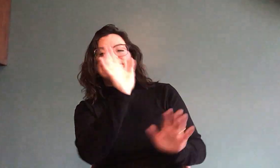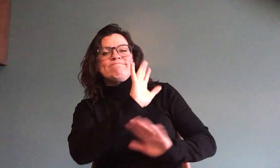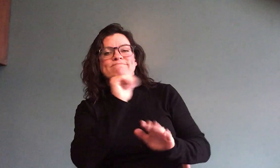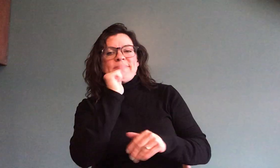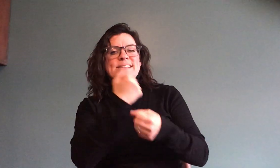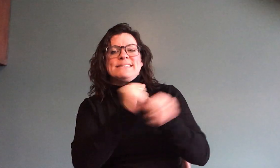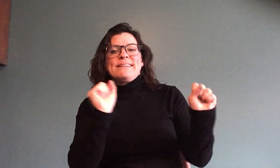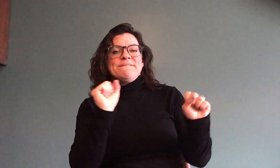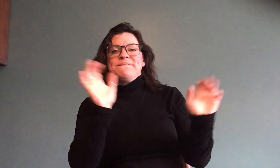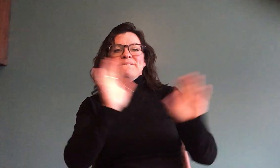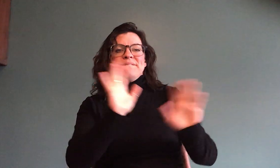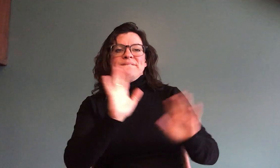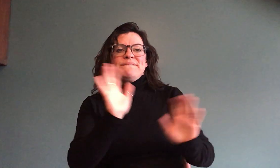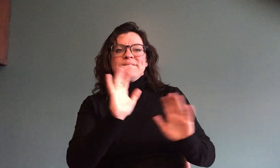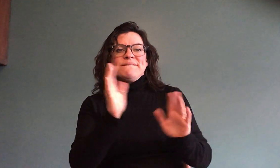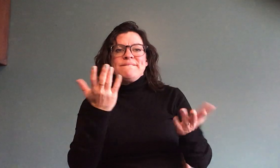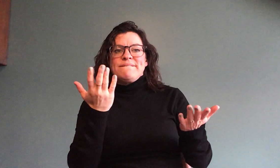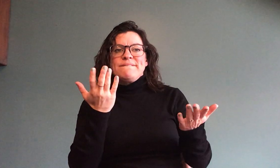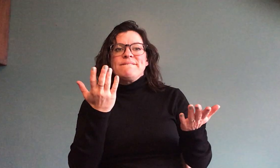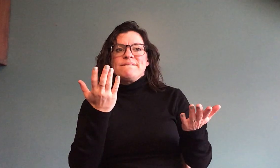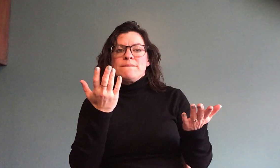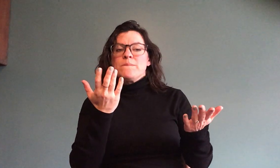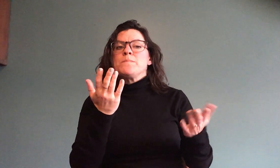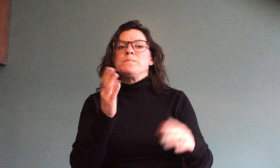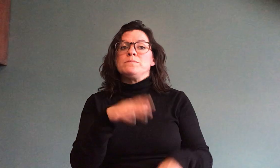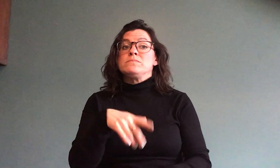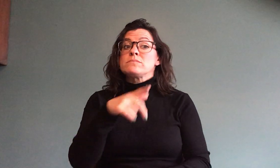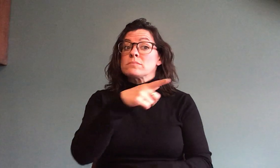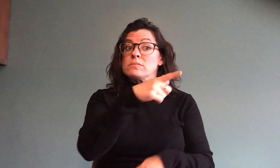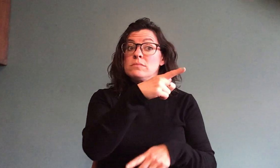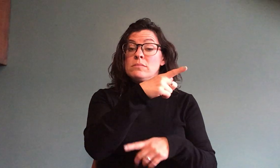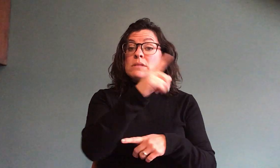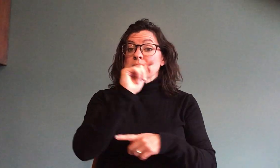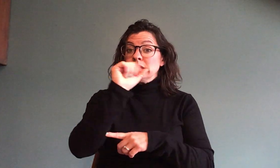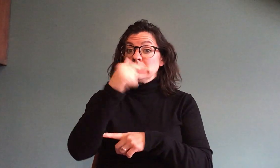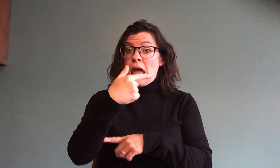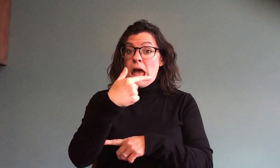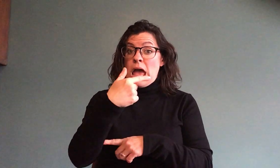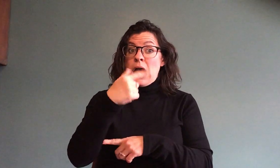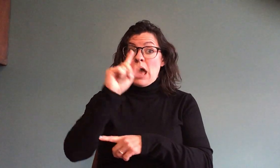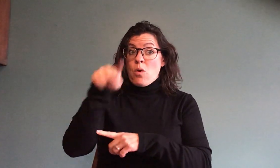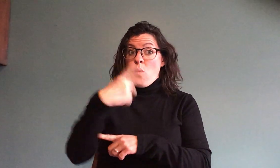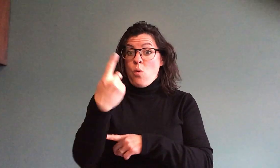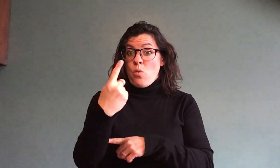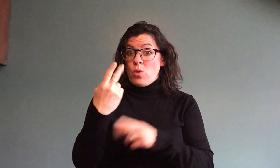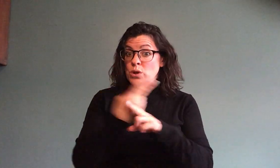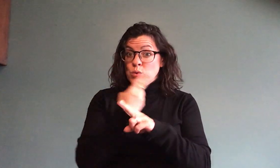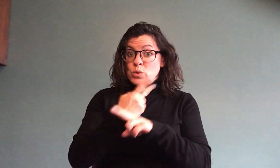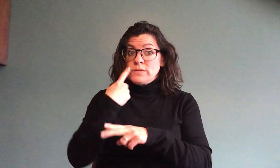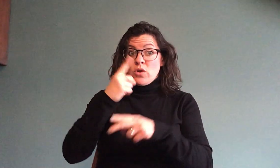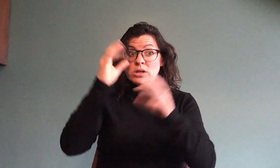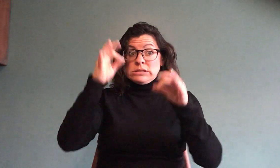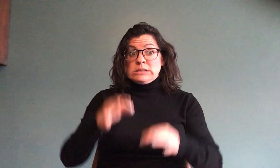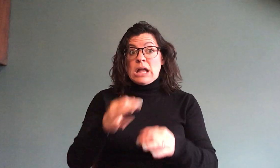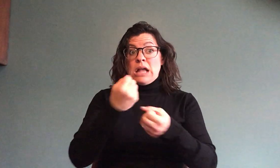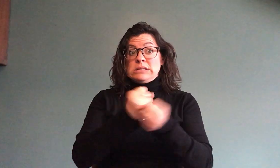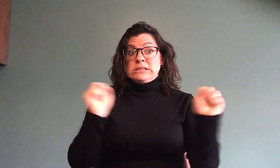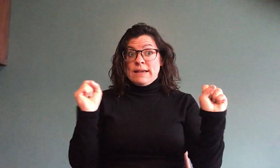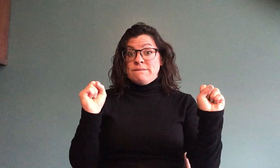bent pieces, etc., etc. All right, make sure you know the weight limit of the scaffold. Okay, well, that's something important. Okay,